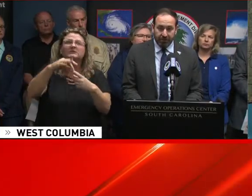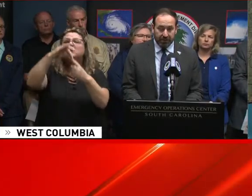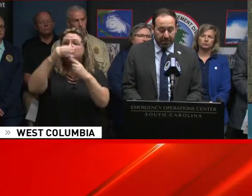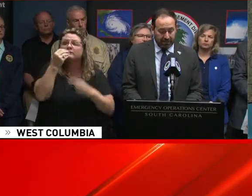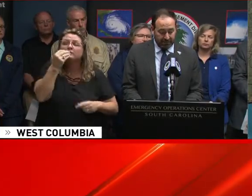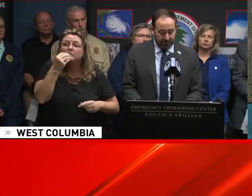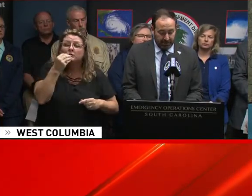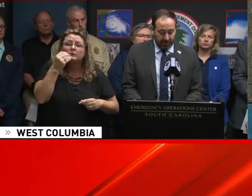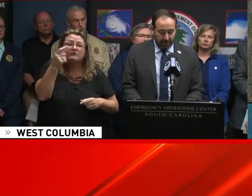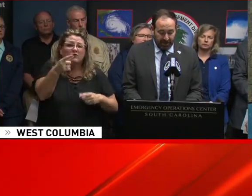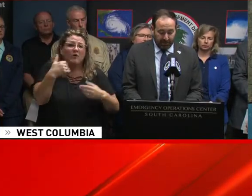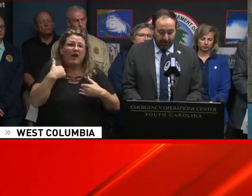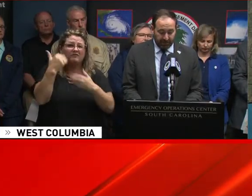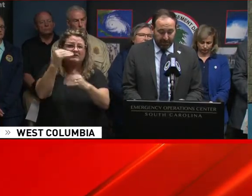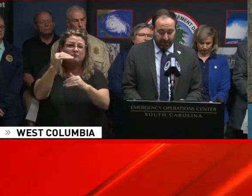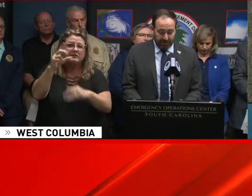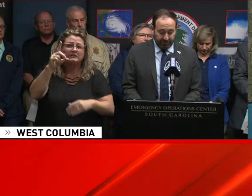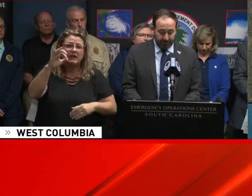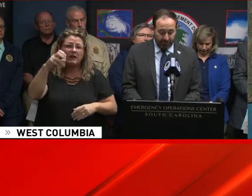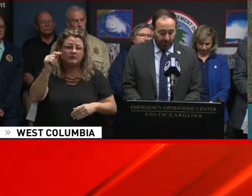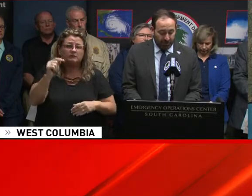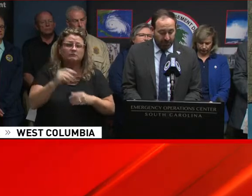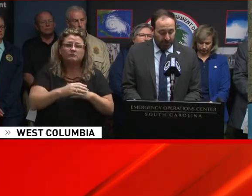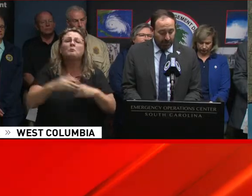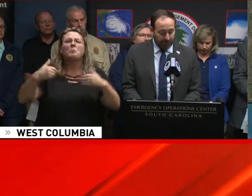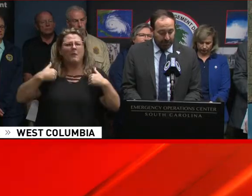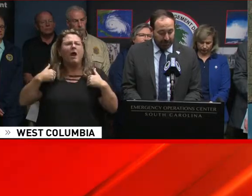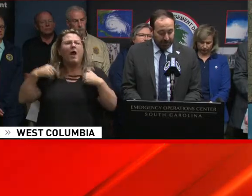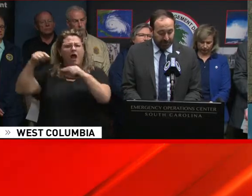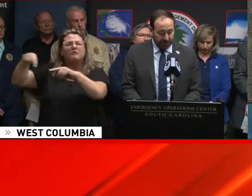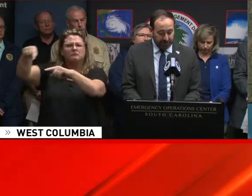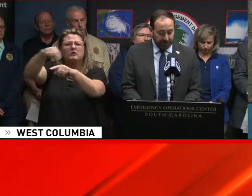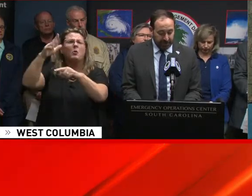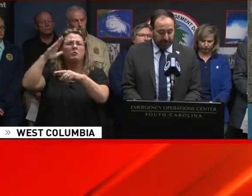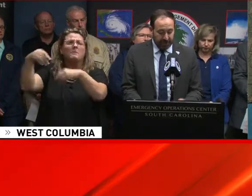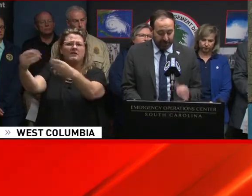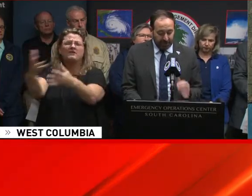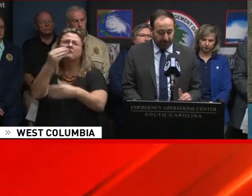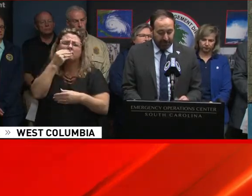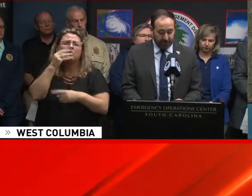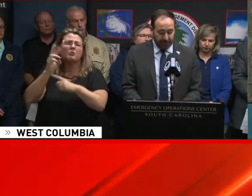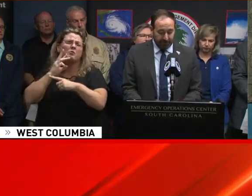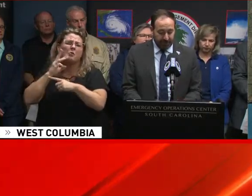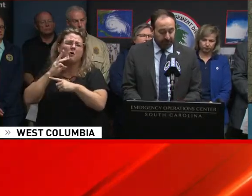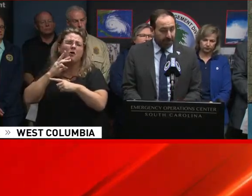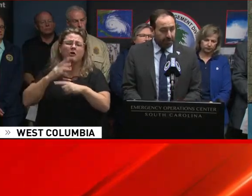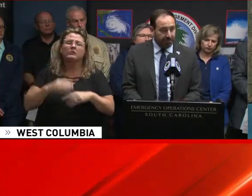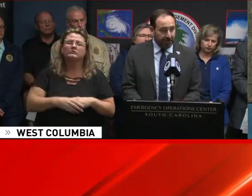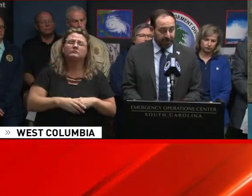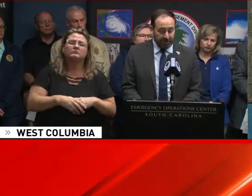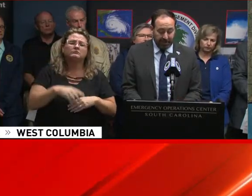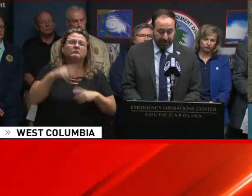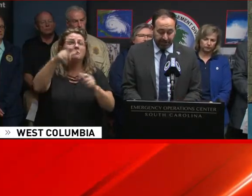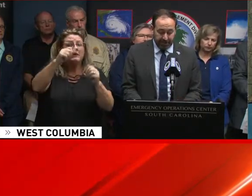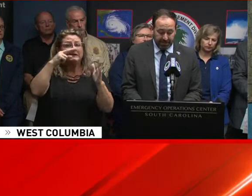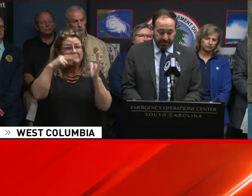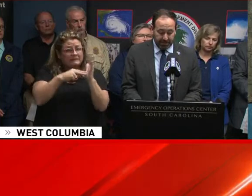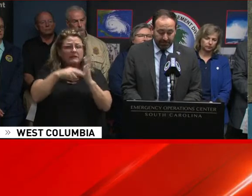a restricted diet. We have partners supplying food and water at all operating shelters. And again, our shelter information can be found